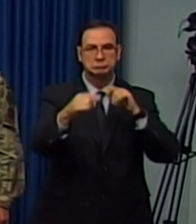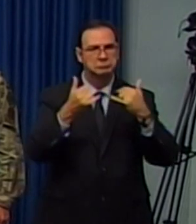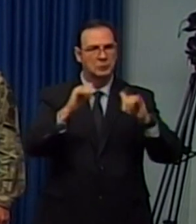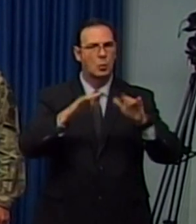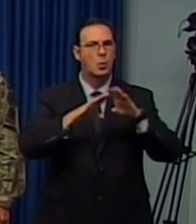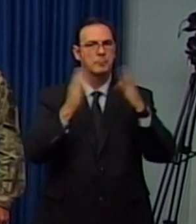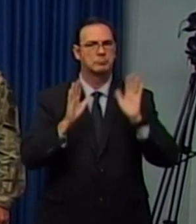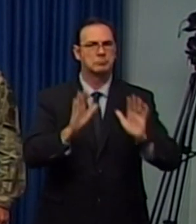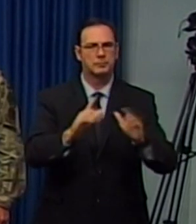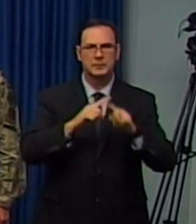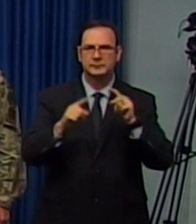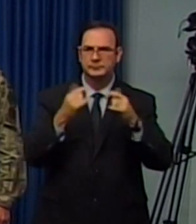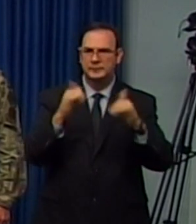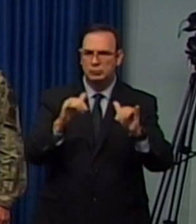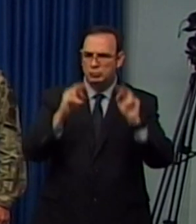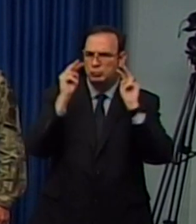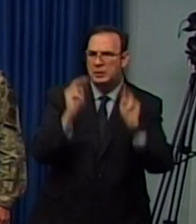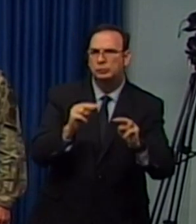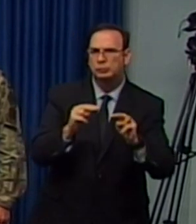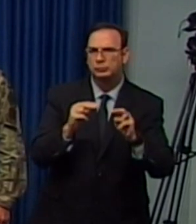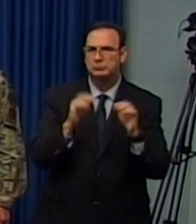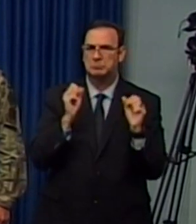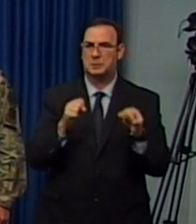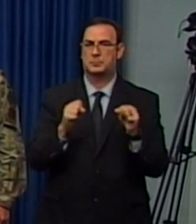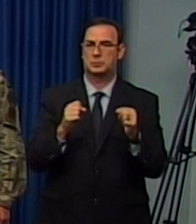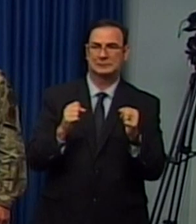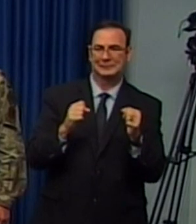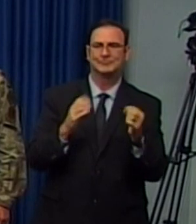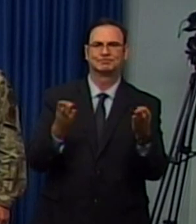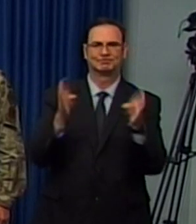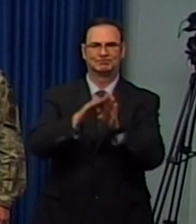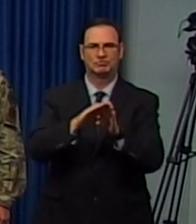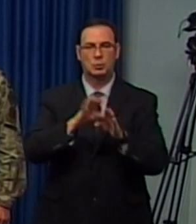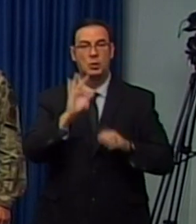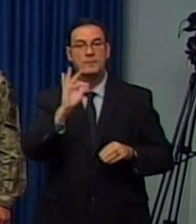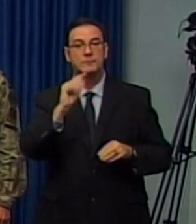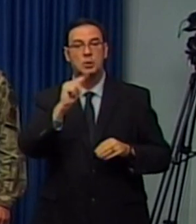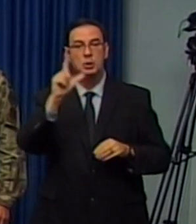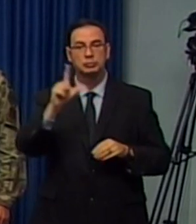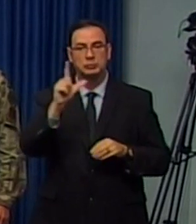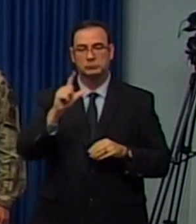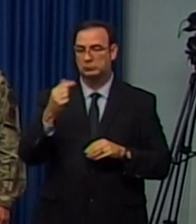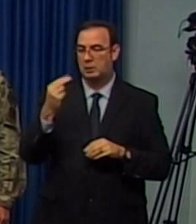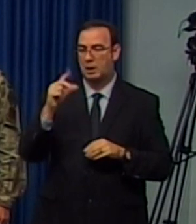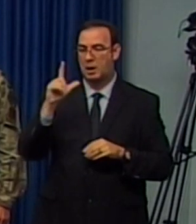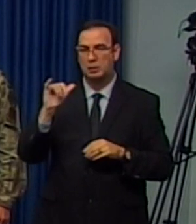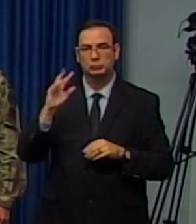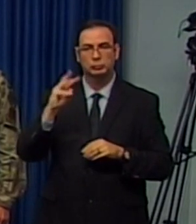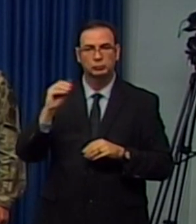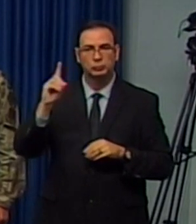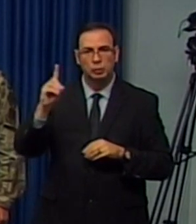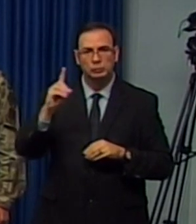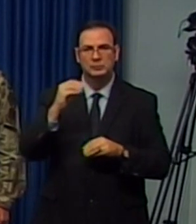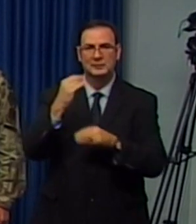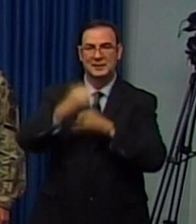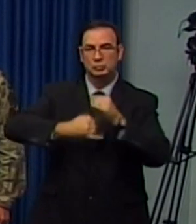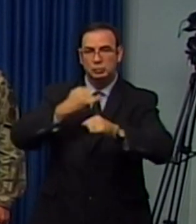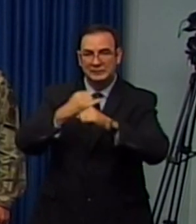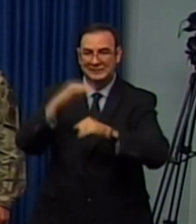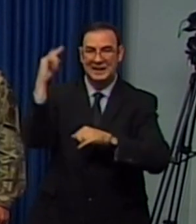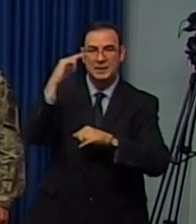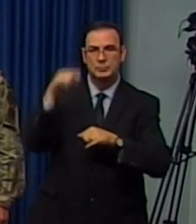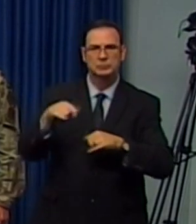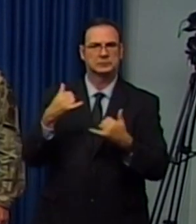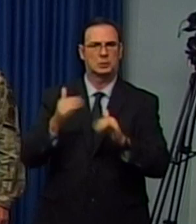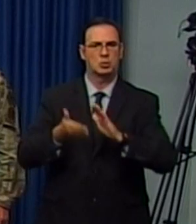be monitored. Fort Lauderdale, Hollywood International, Palm Beach International, Orlando International airports are all currently open. They